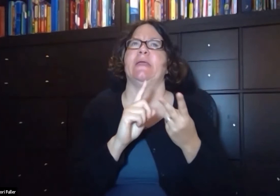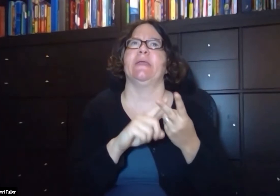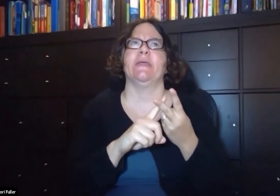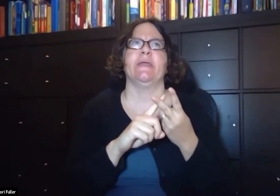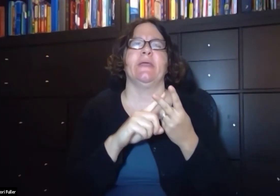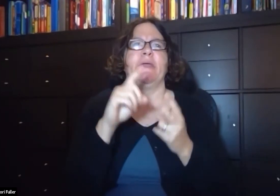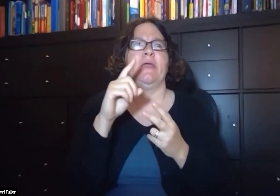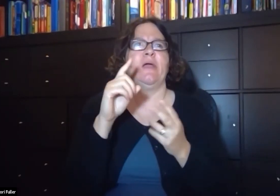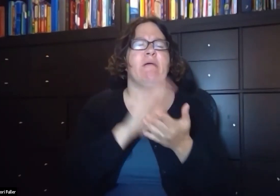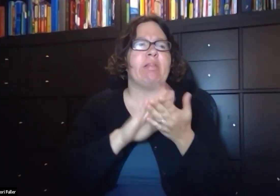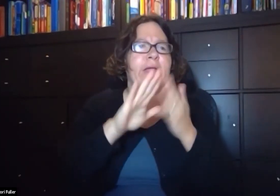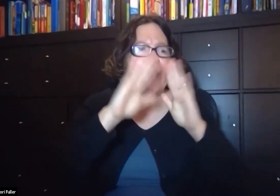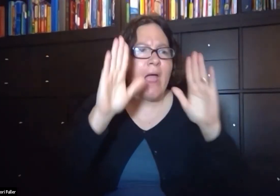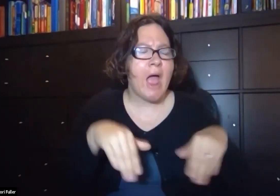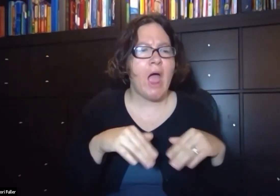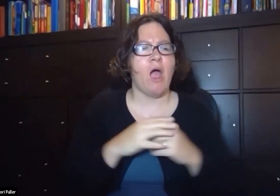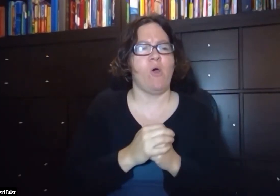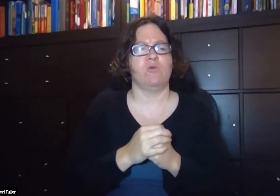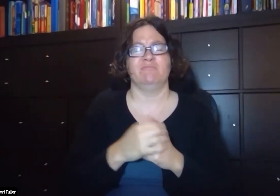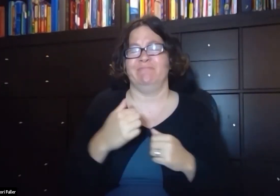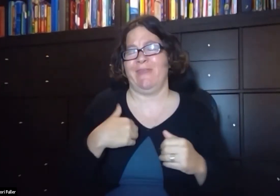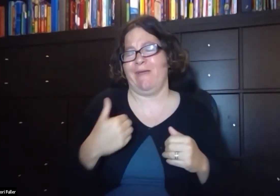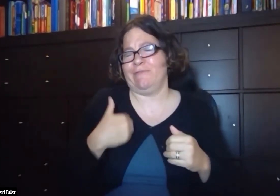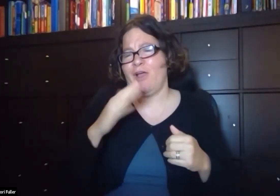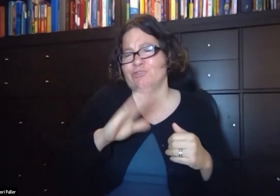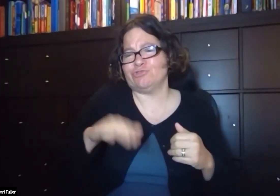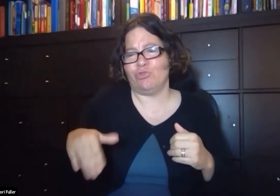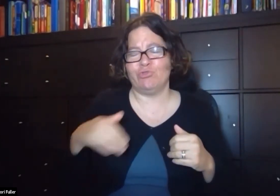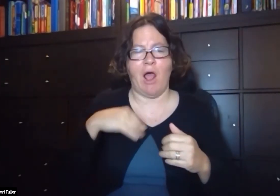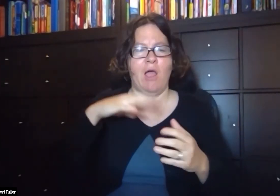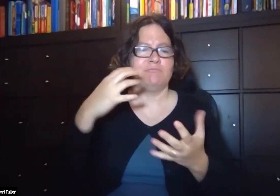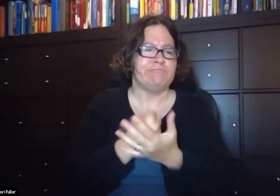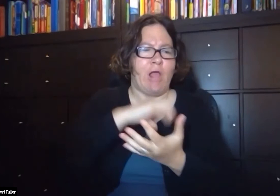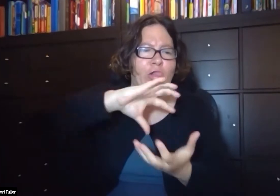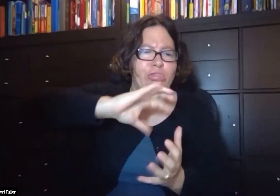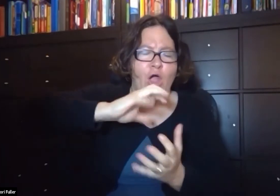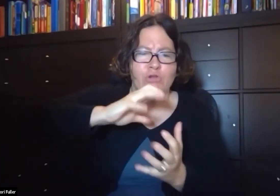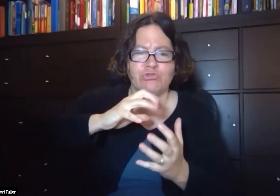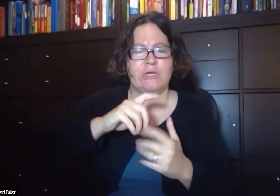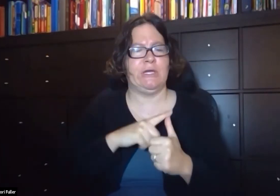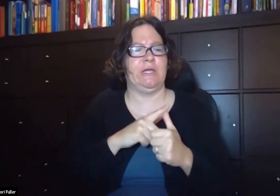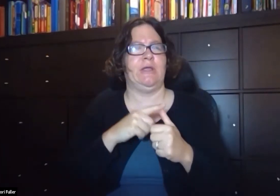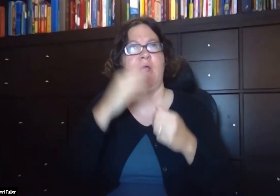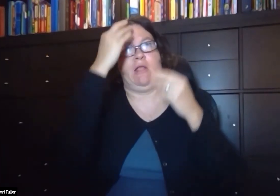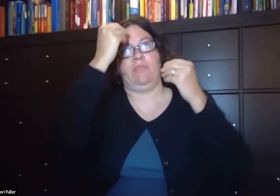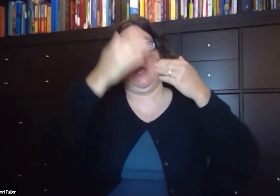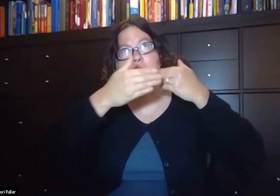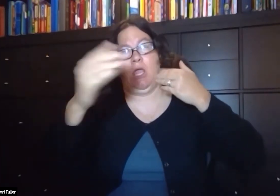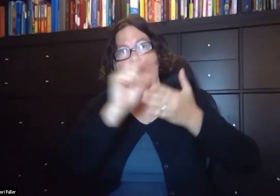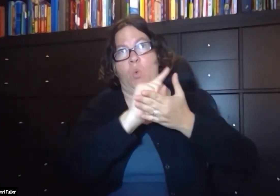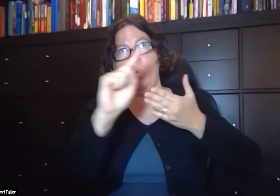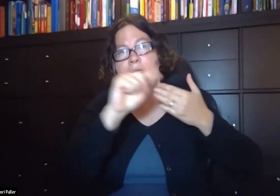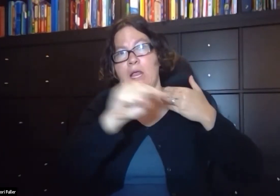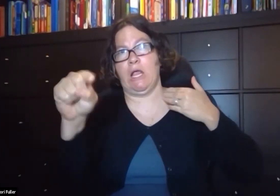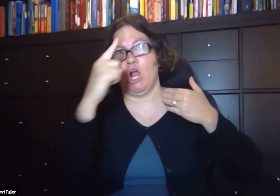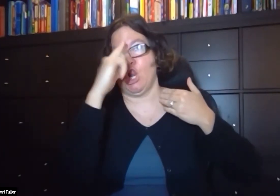use the Sabbath the way that I should. I was very busy. I have young children at home. I'd have to